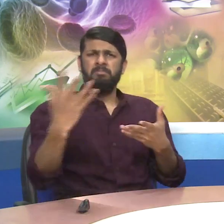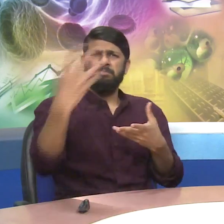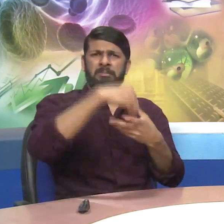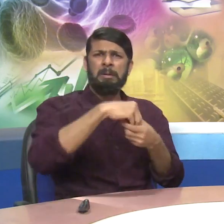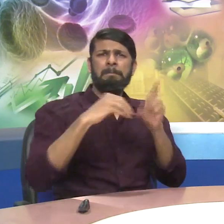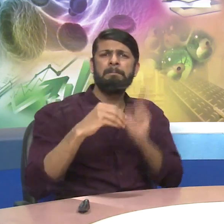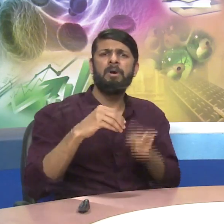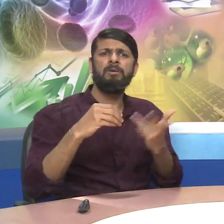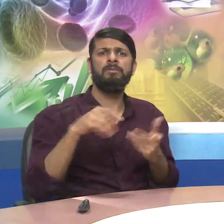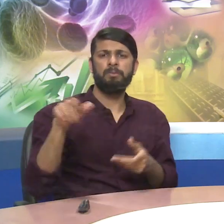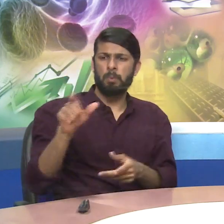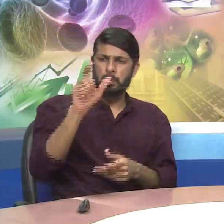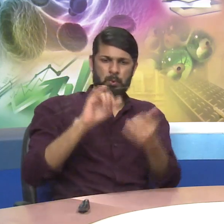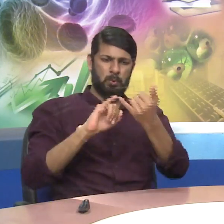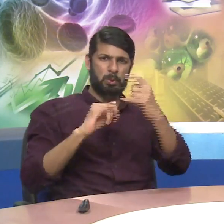and the